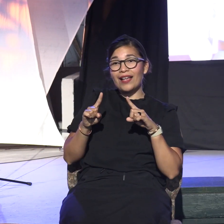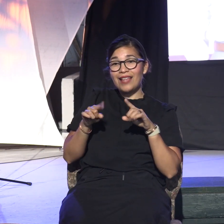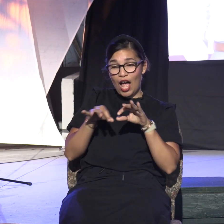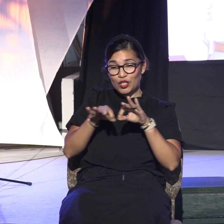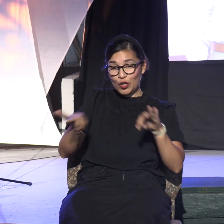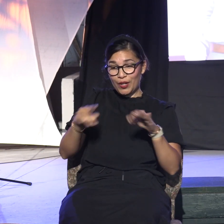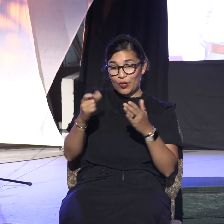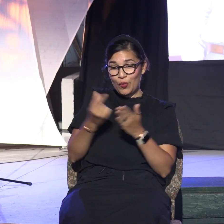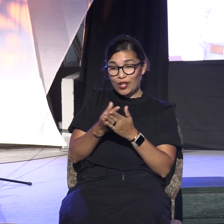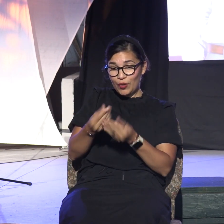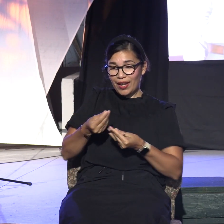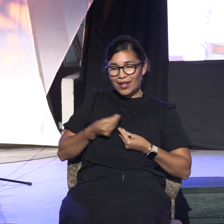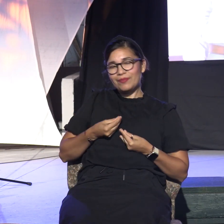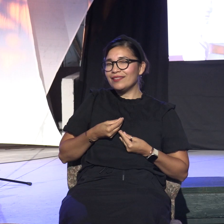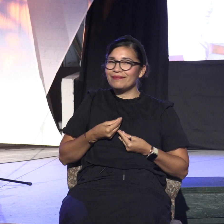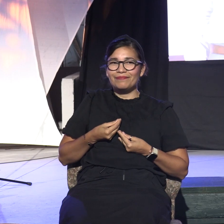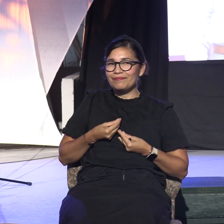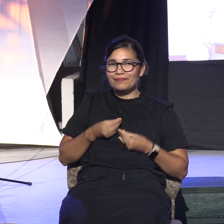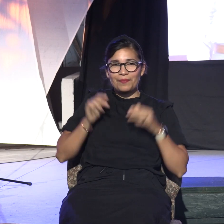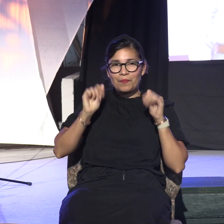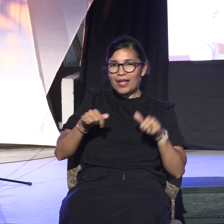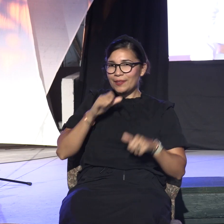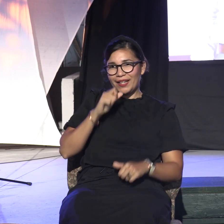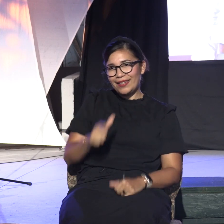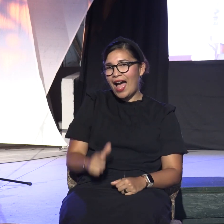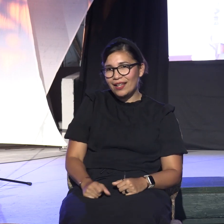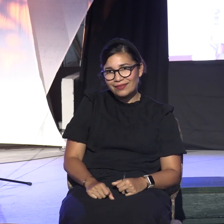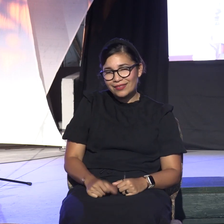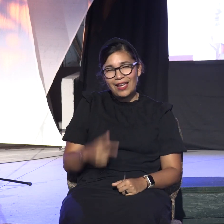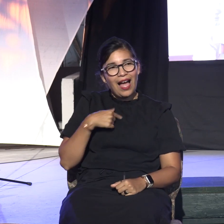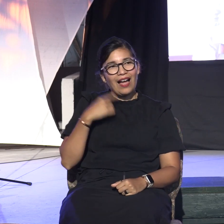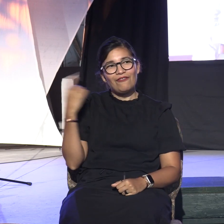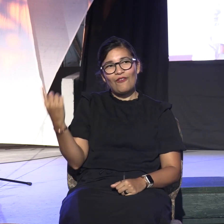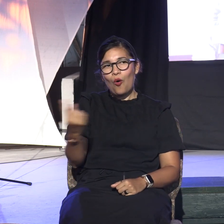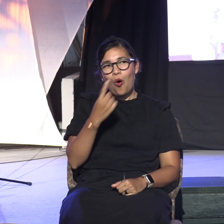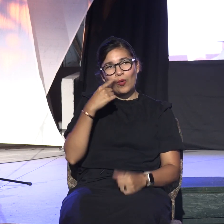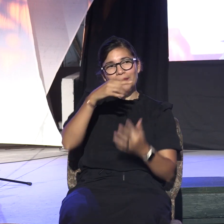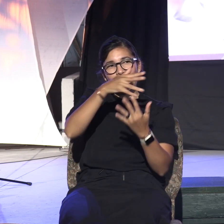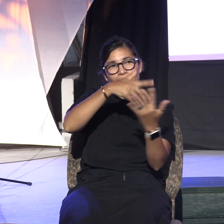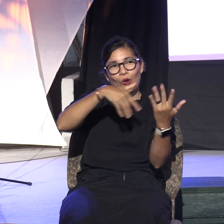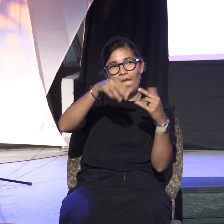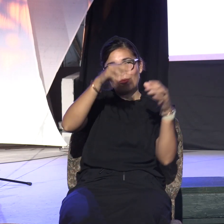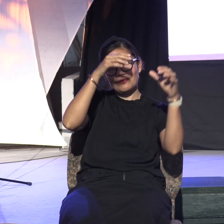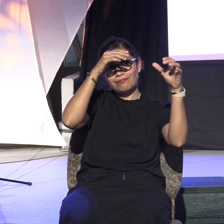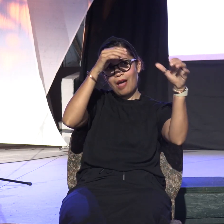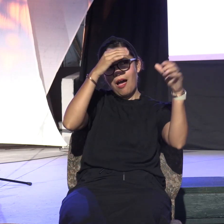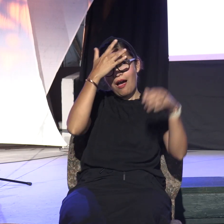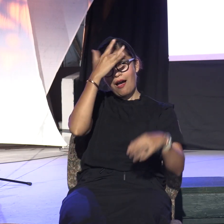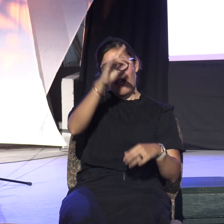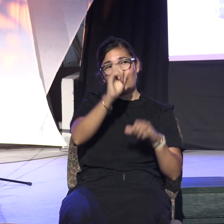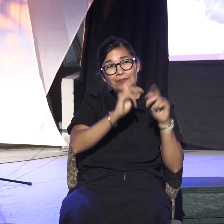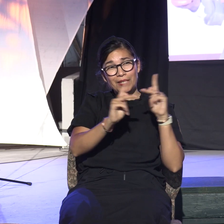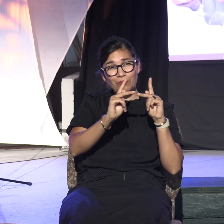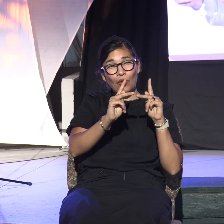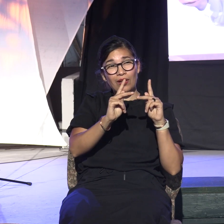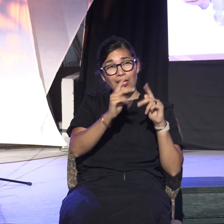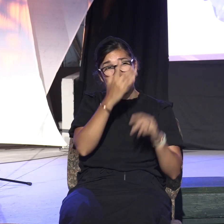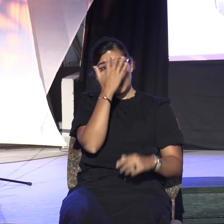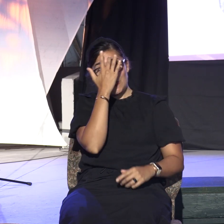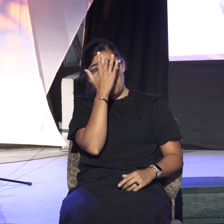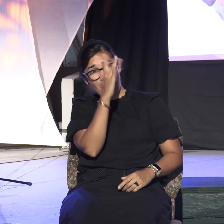isn't necessarily the same thing as living with wisdom. My favorite story